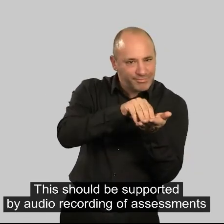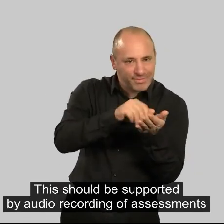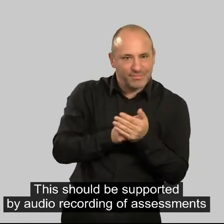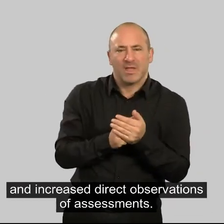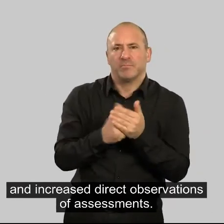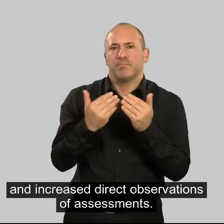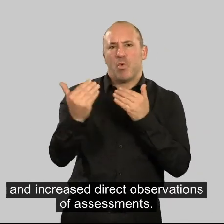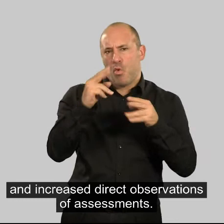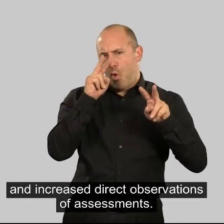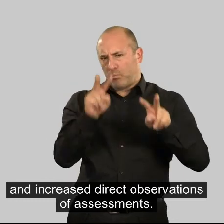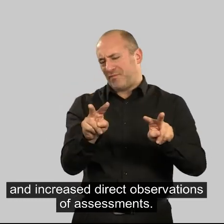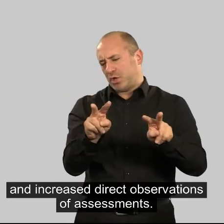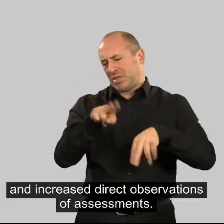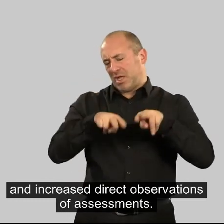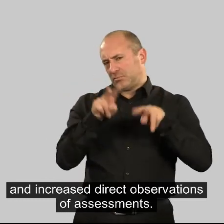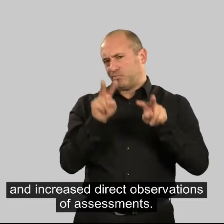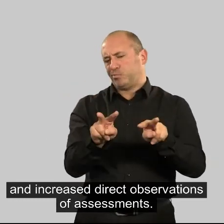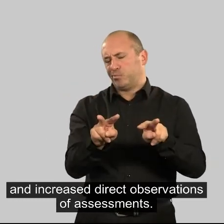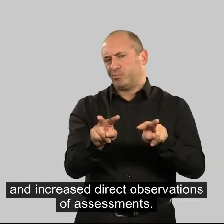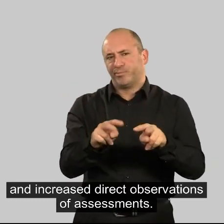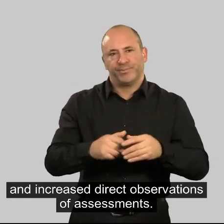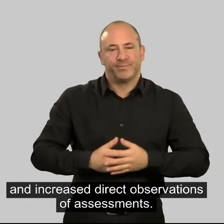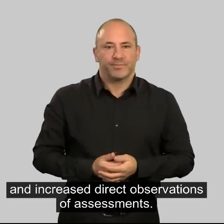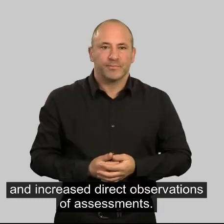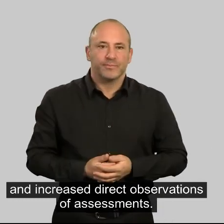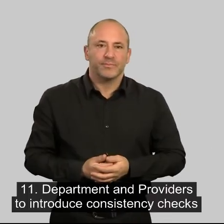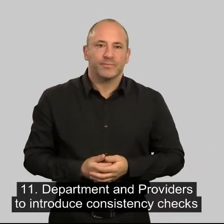direct observations of assessments.